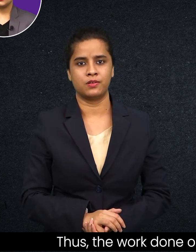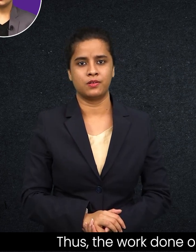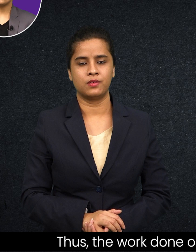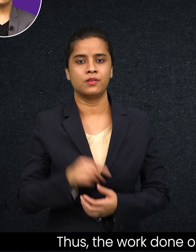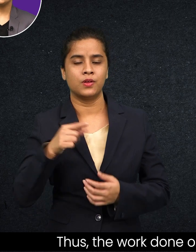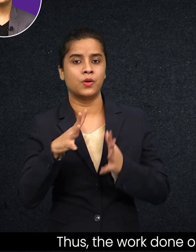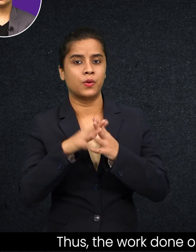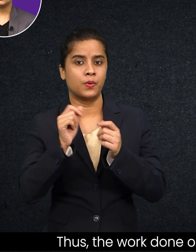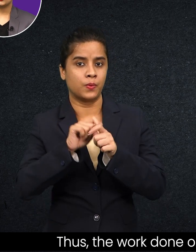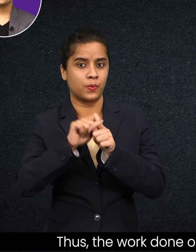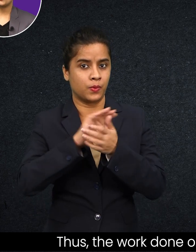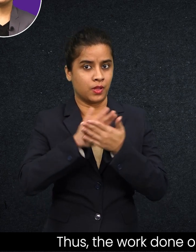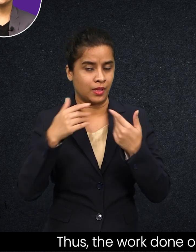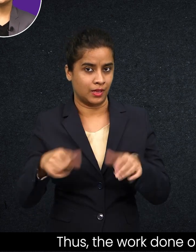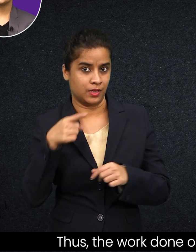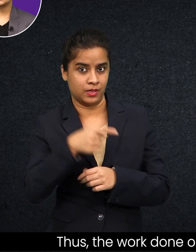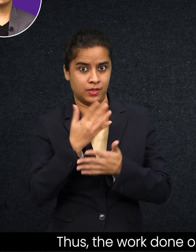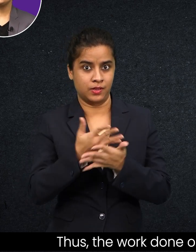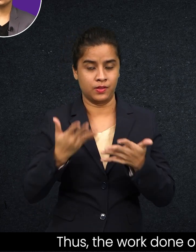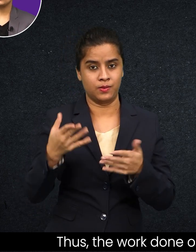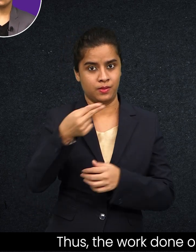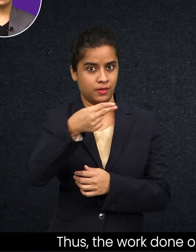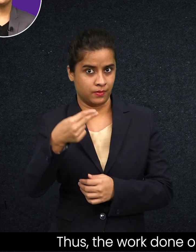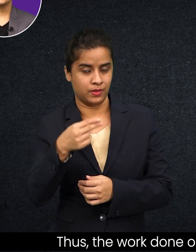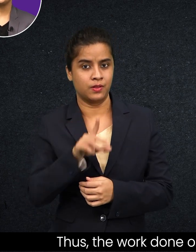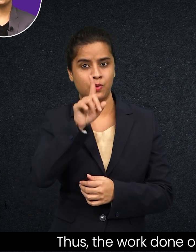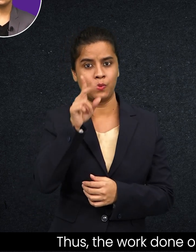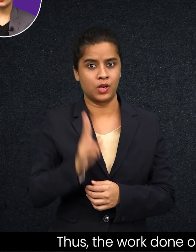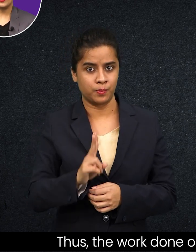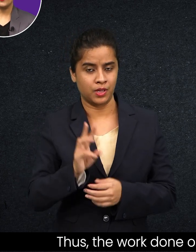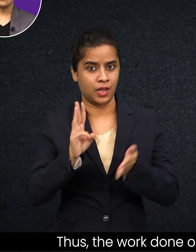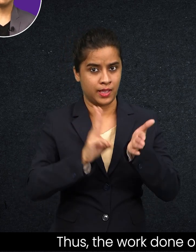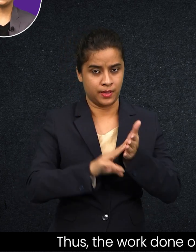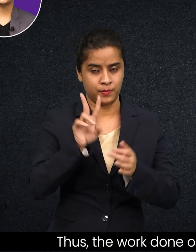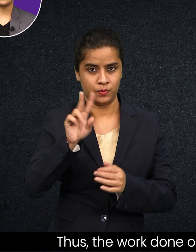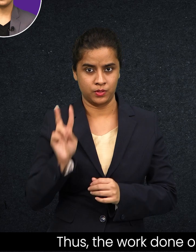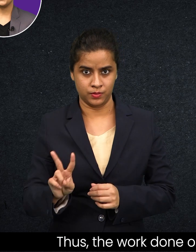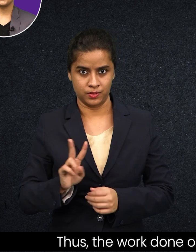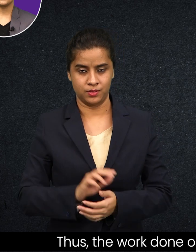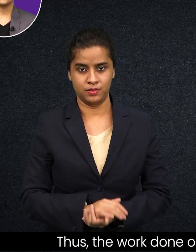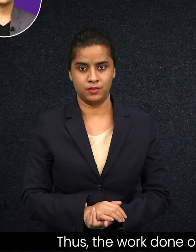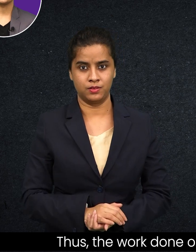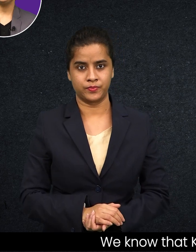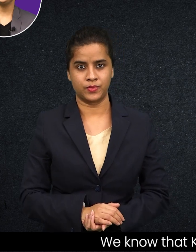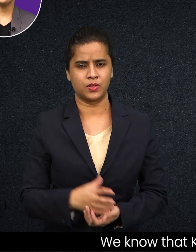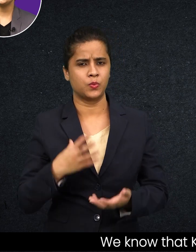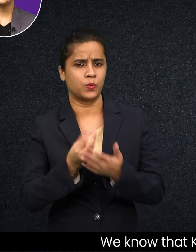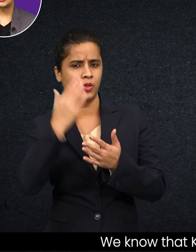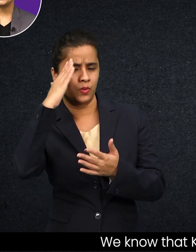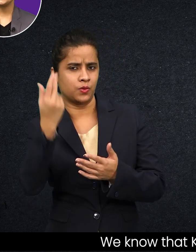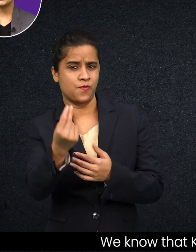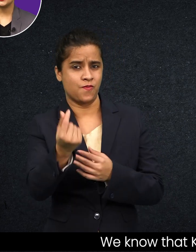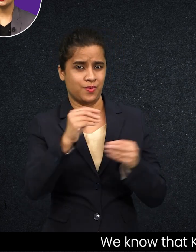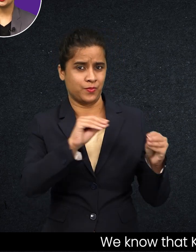Thus, the work done on the object is equal to 1 by 2 m v square. We know